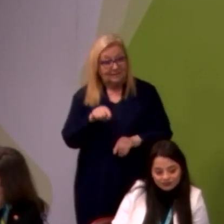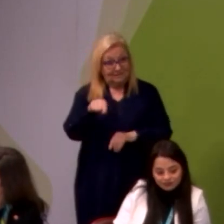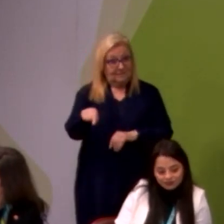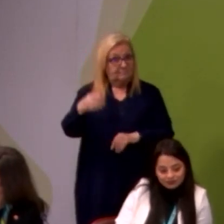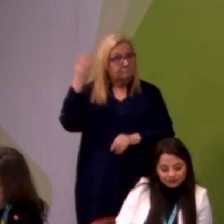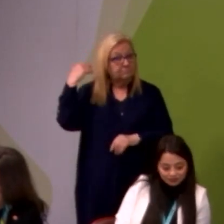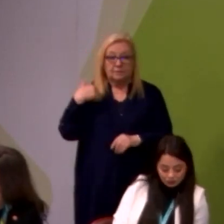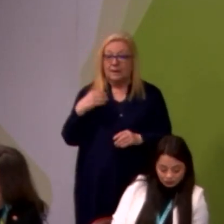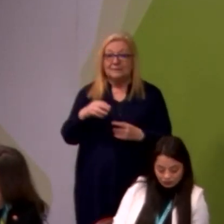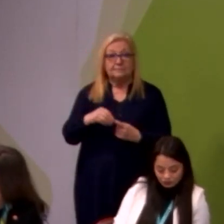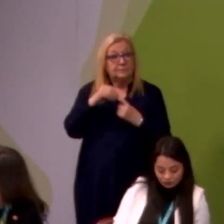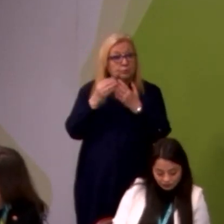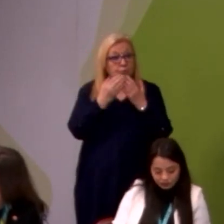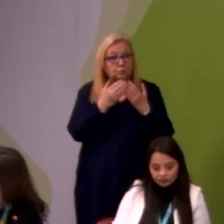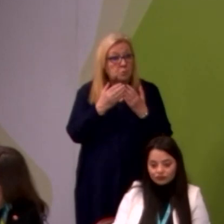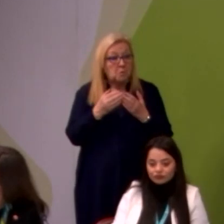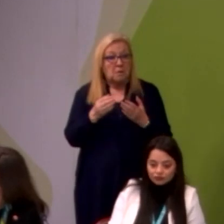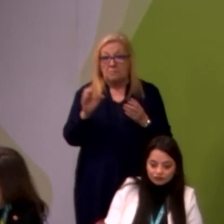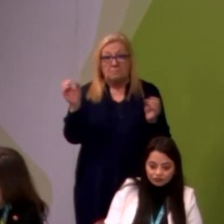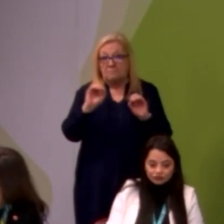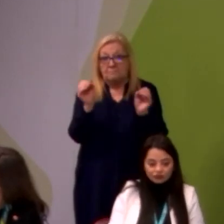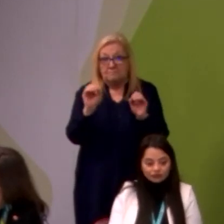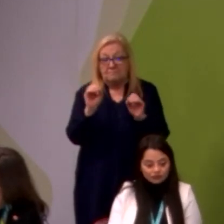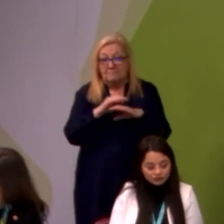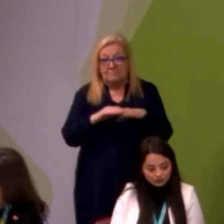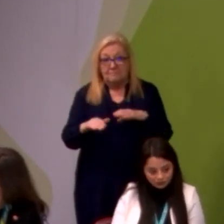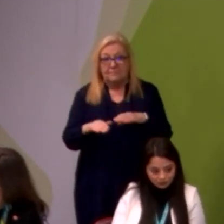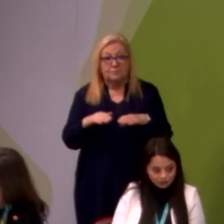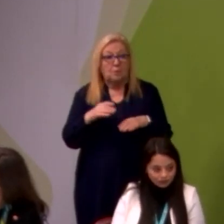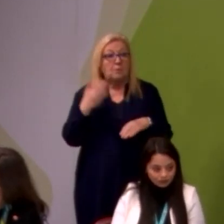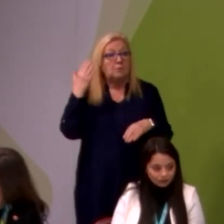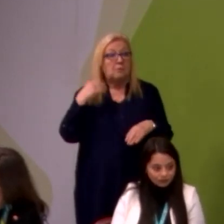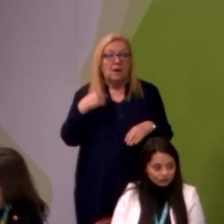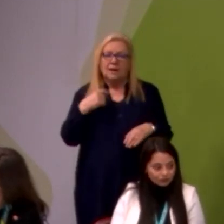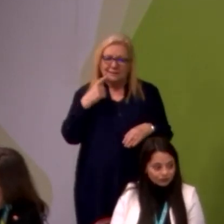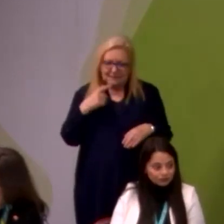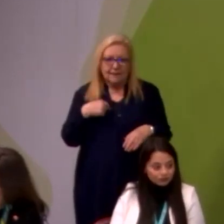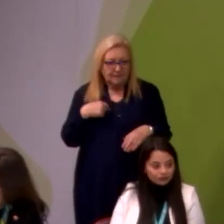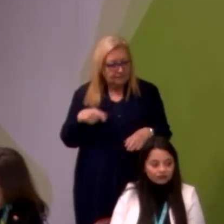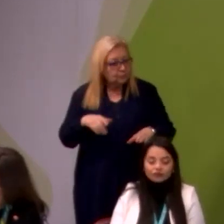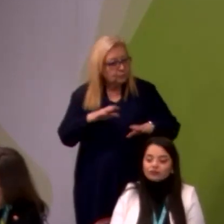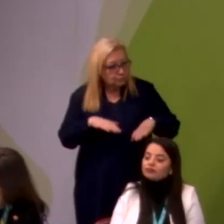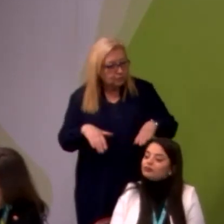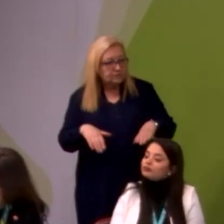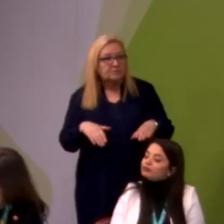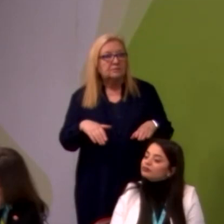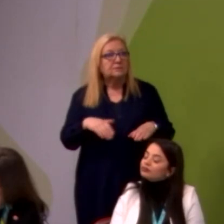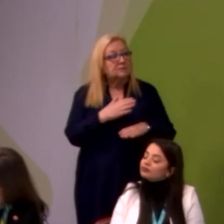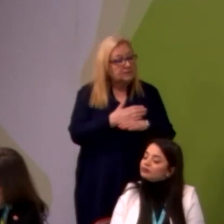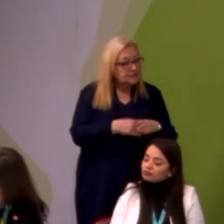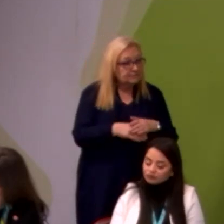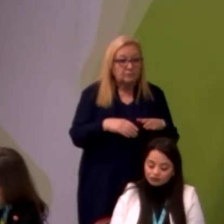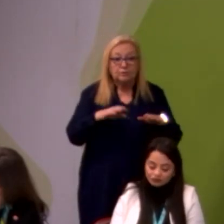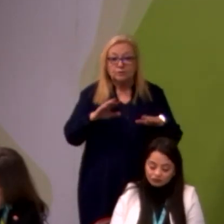there where children could be pushed off to. And it was really a place where I could see that children with and without